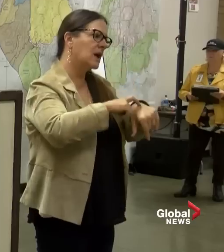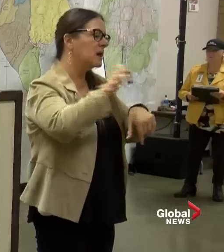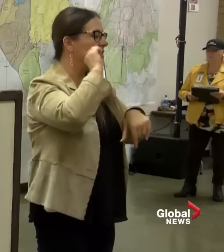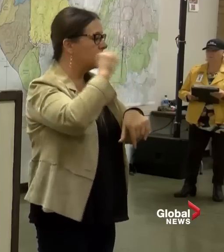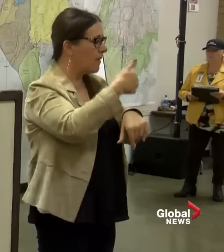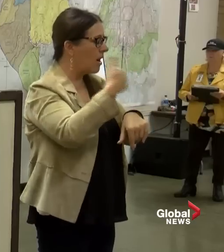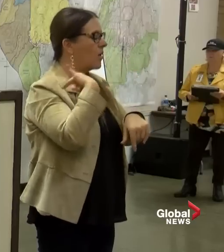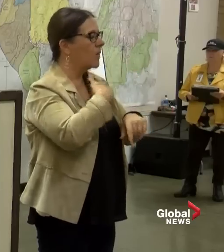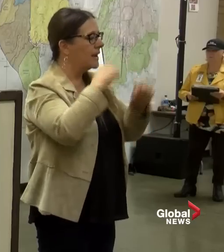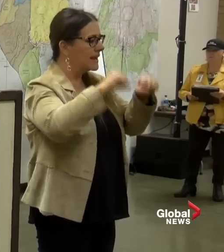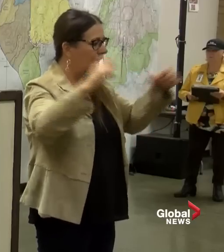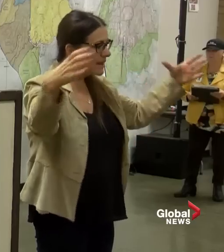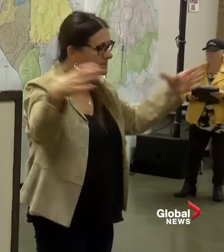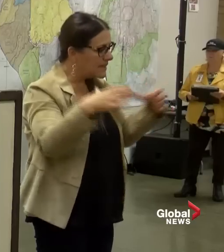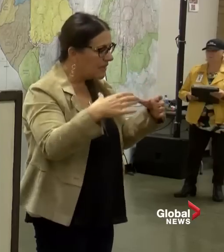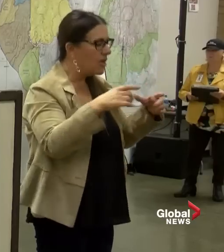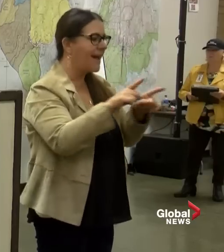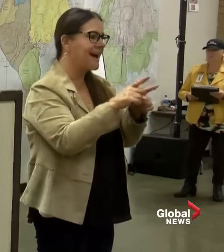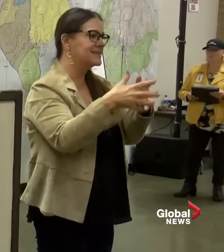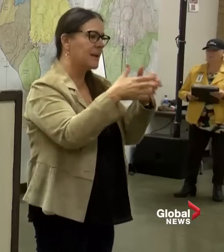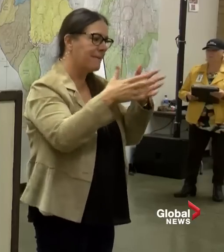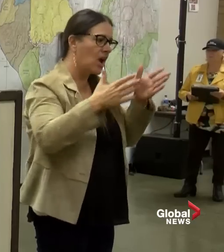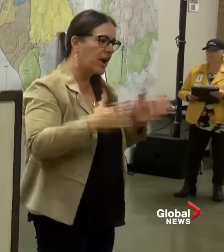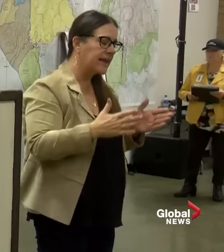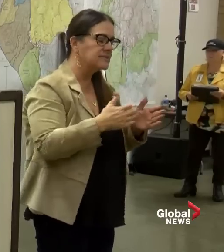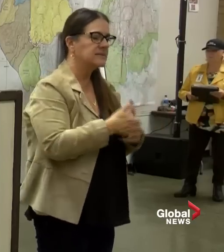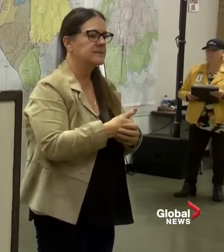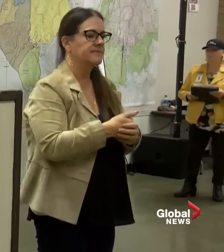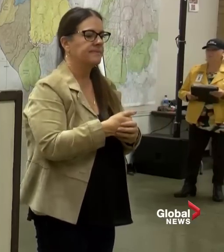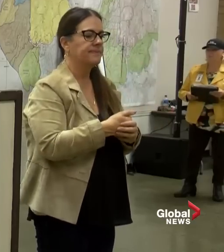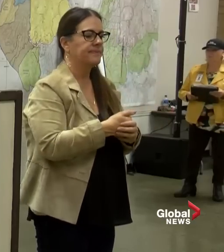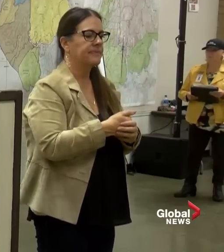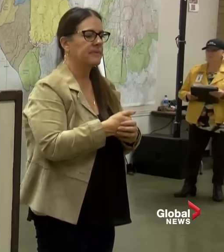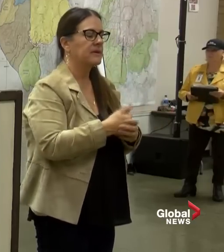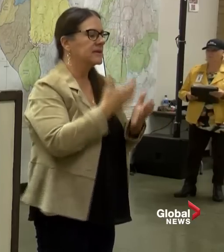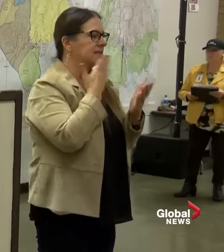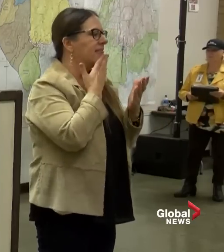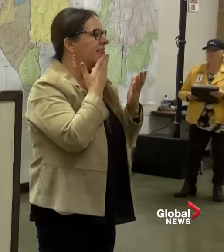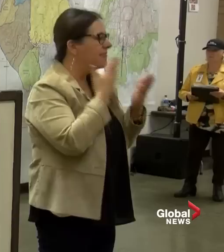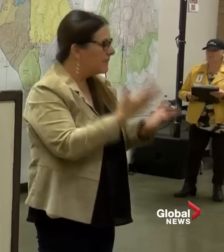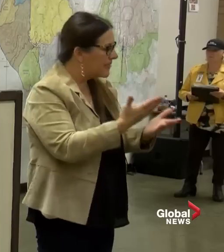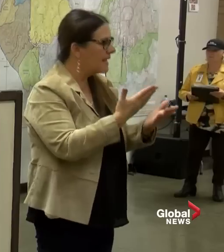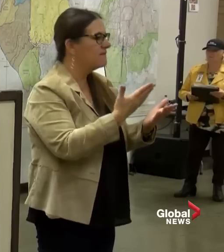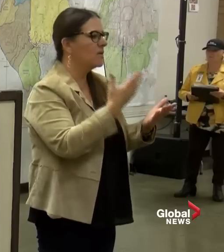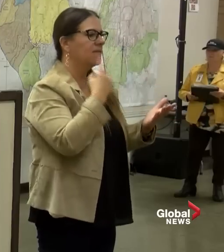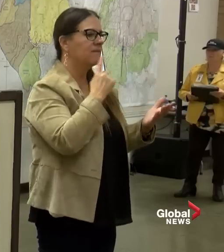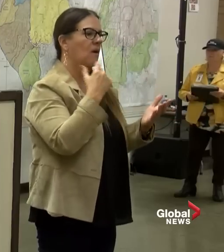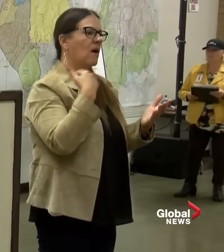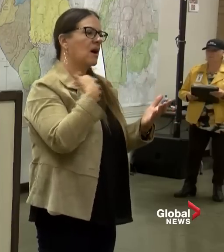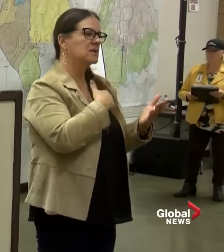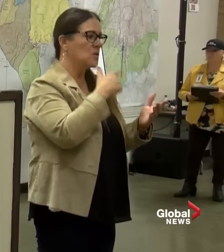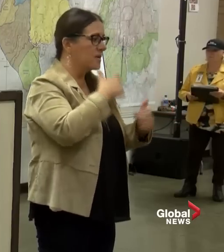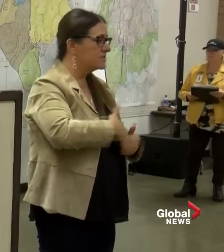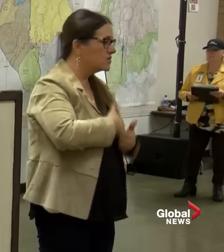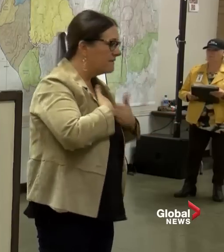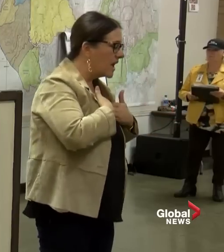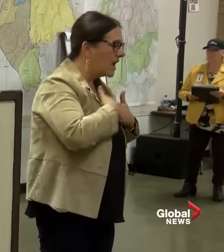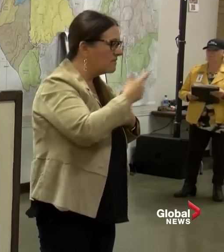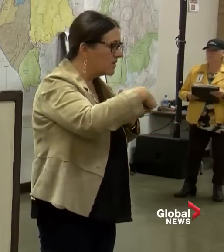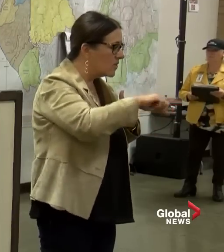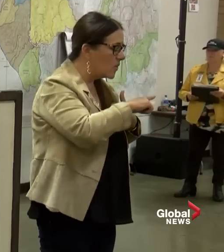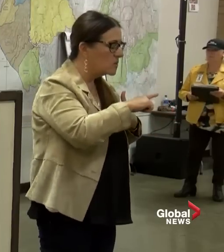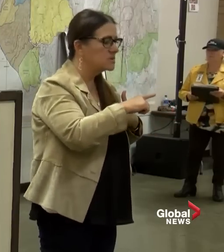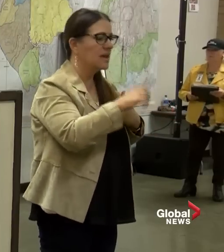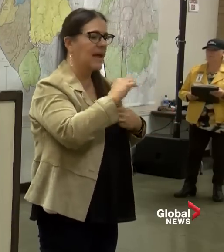come together as Americans to give thanks for those that have survived and